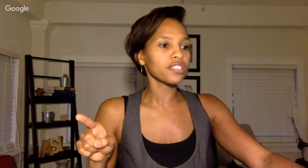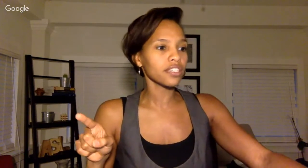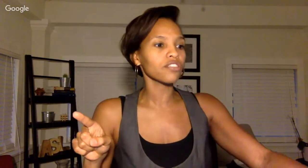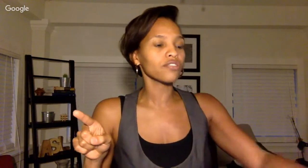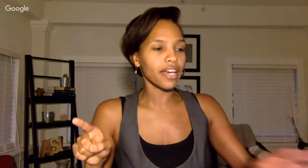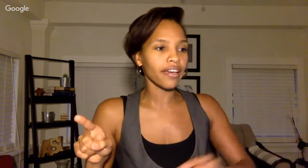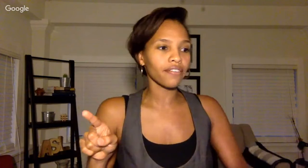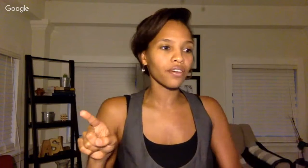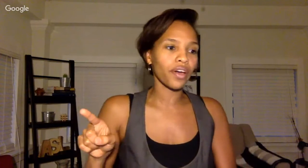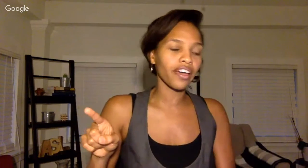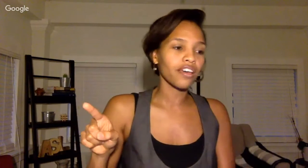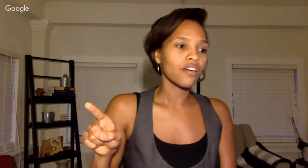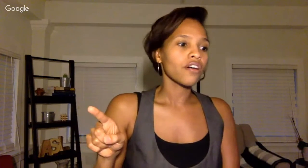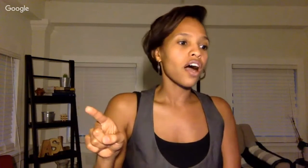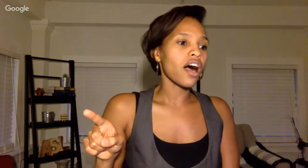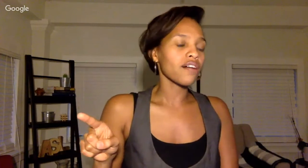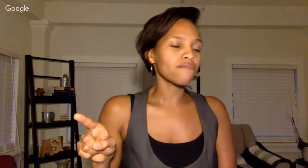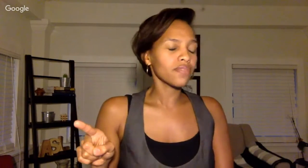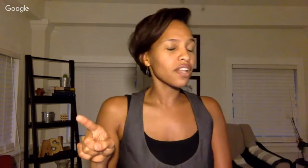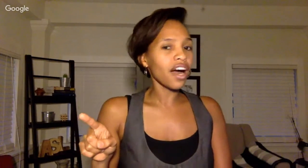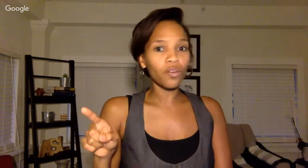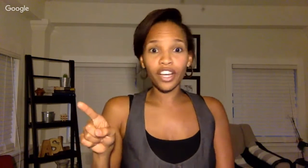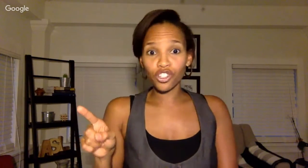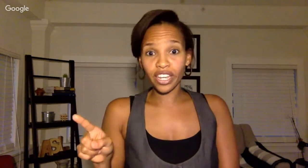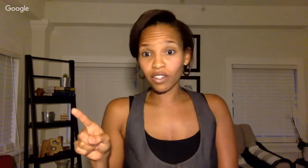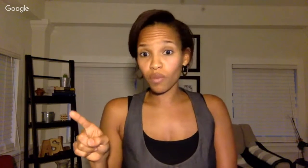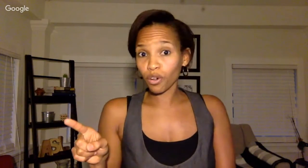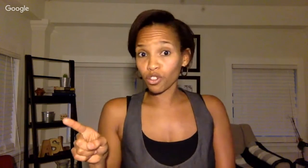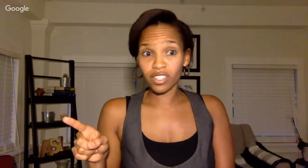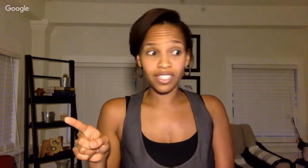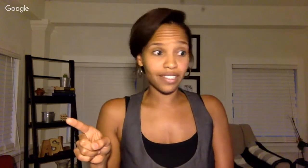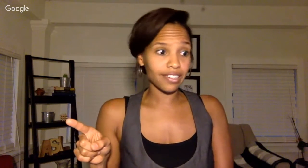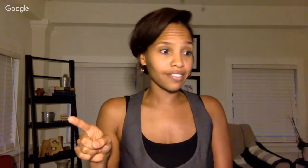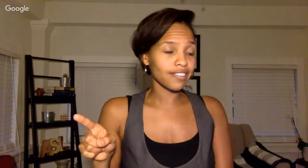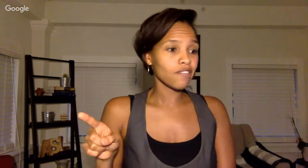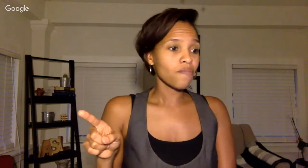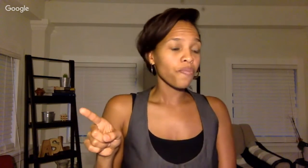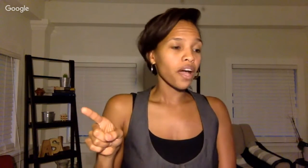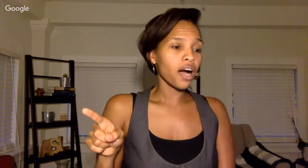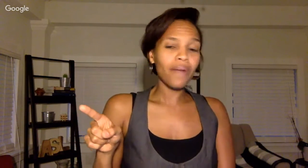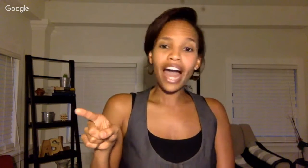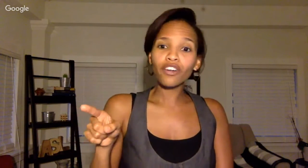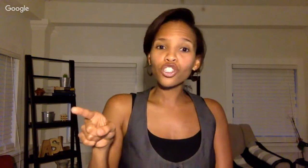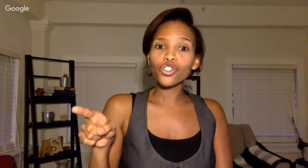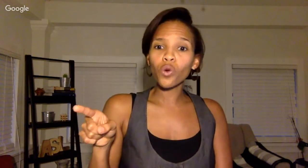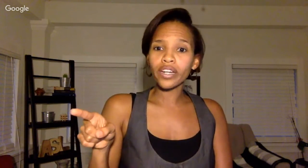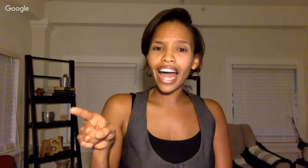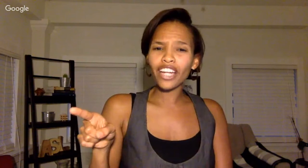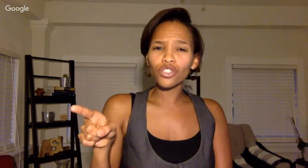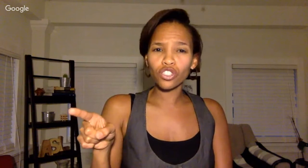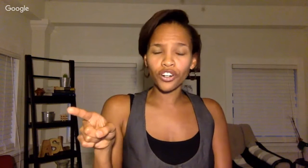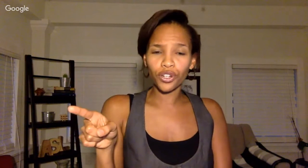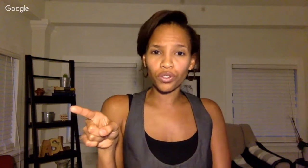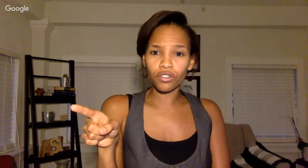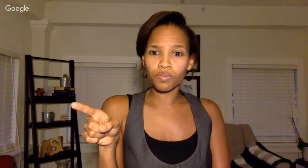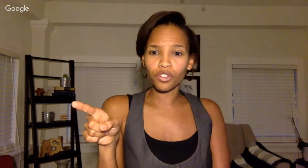single day. Okay. A lot of ways you can approach this sentence. How did you start yours,